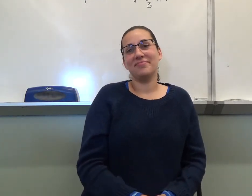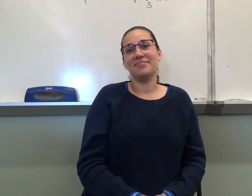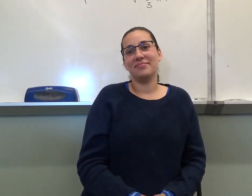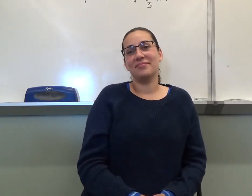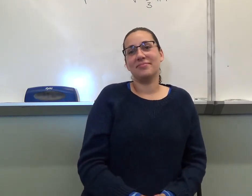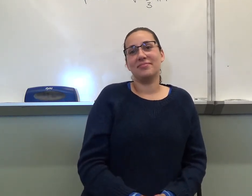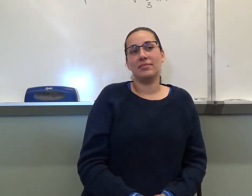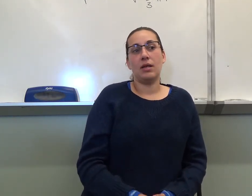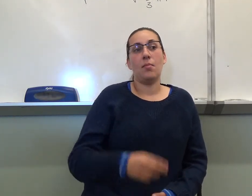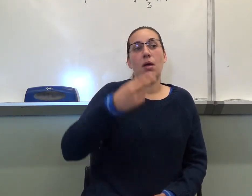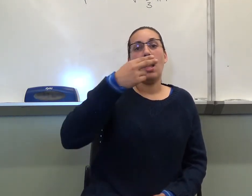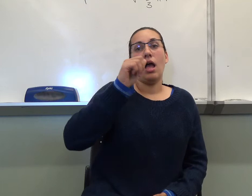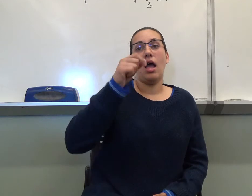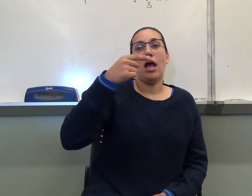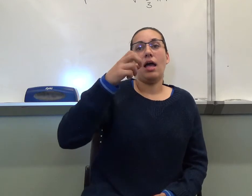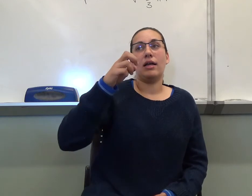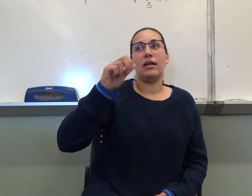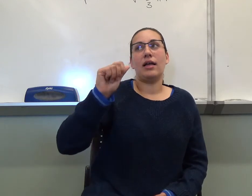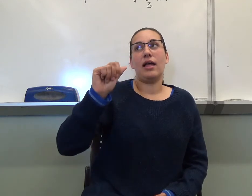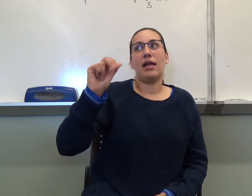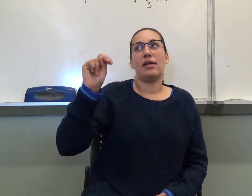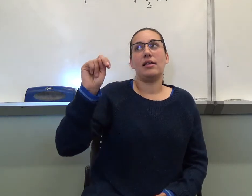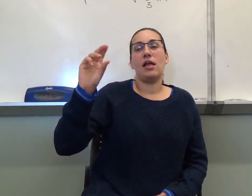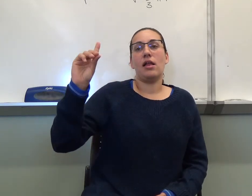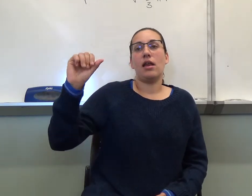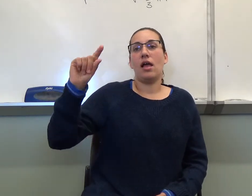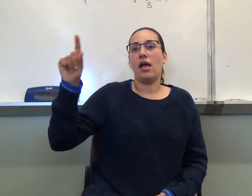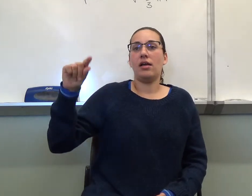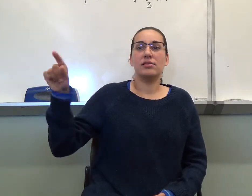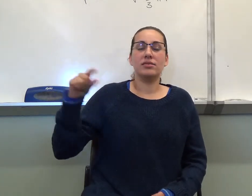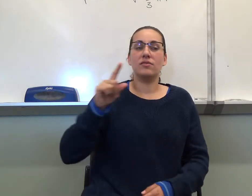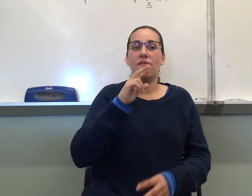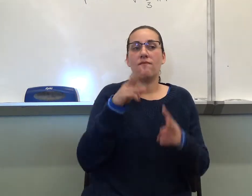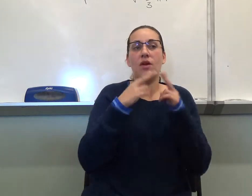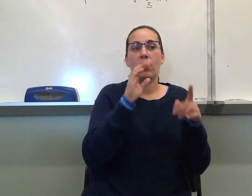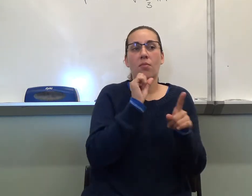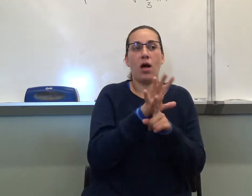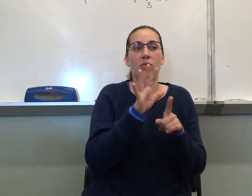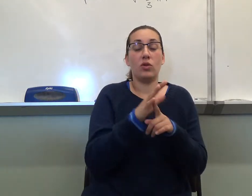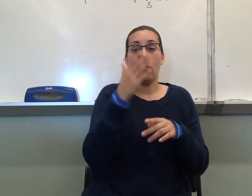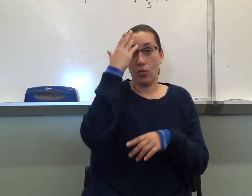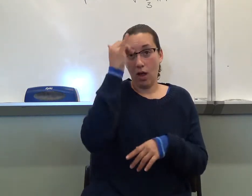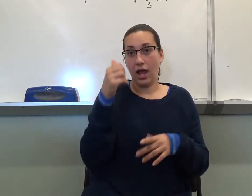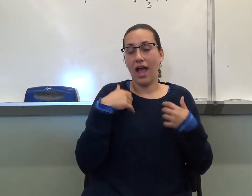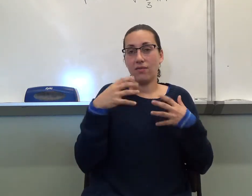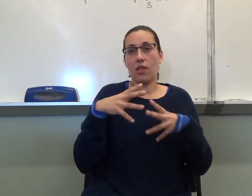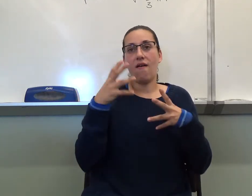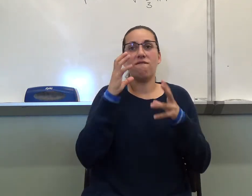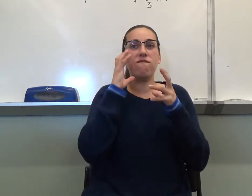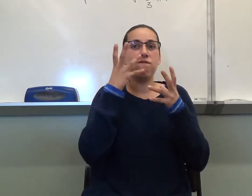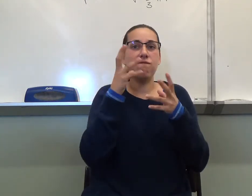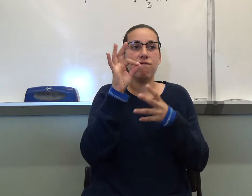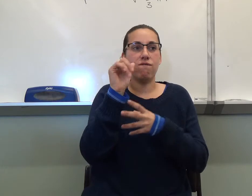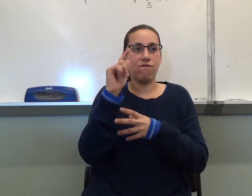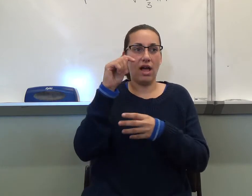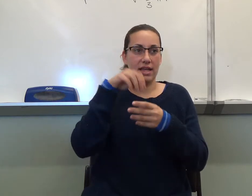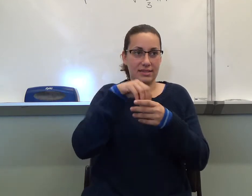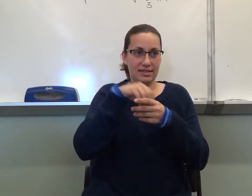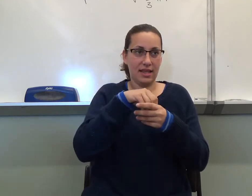All right, pictographs, next page. Now, this is a kind of fun thing because what they do is instead of making